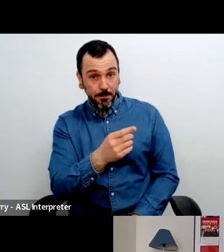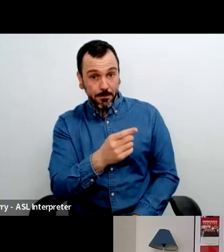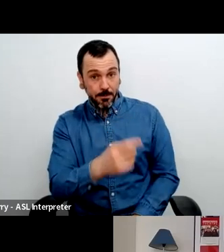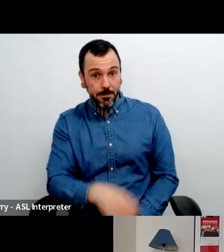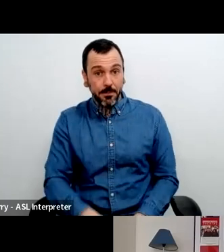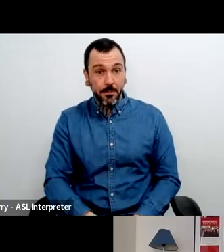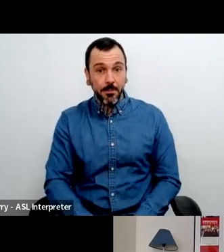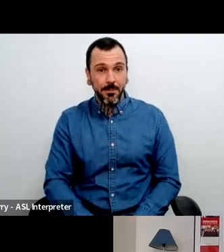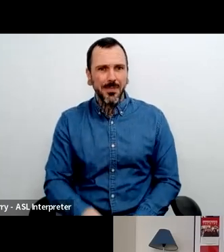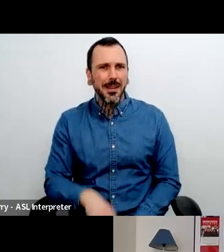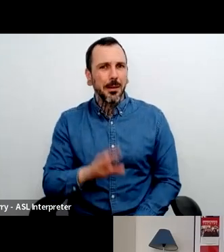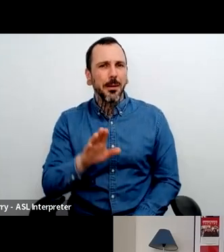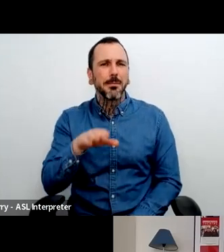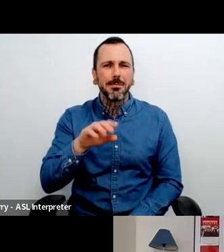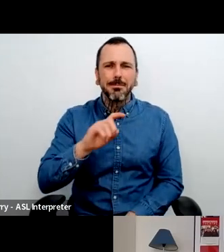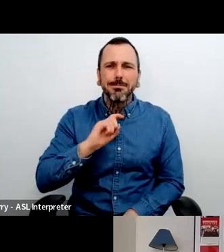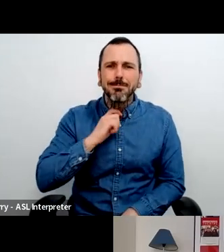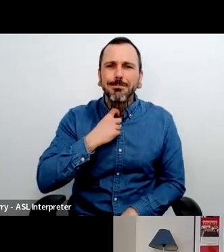Oh, I think you're mute.